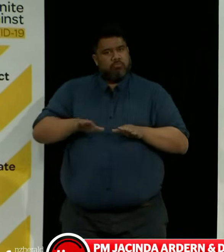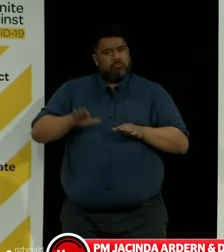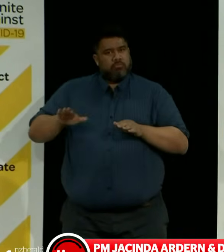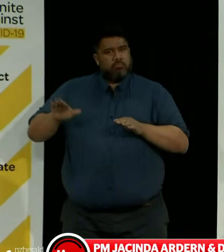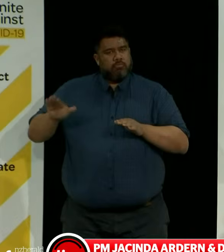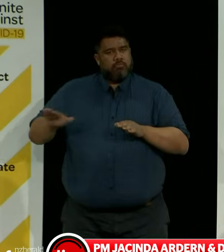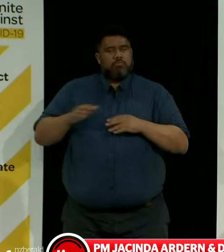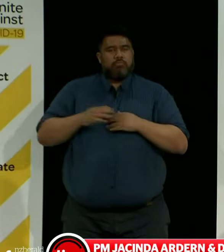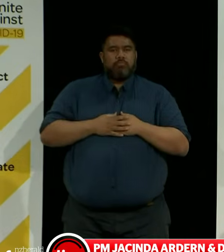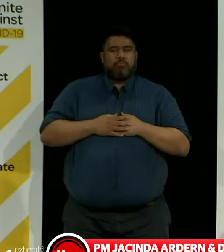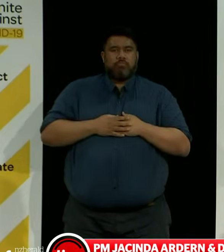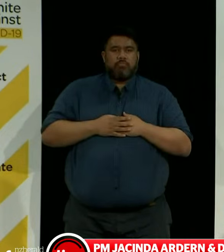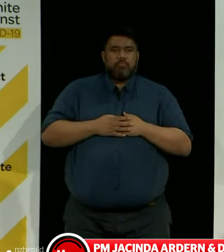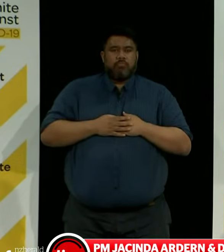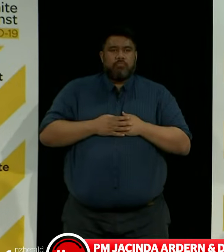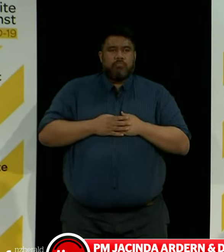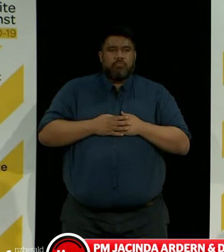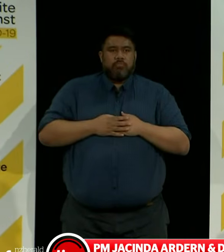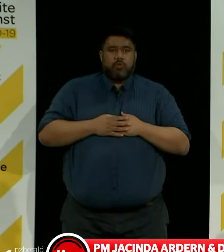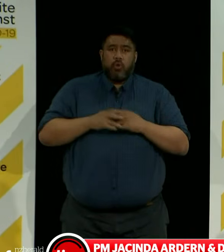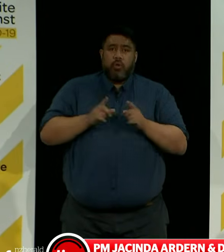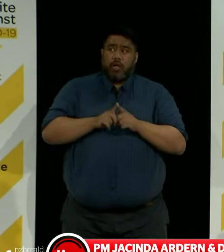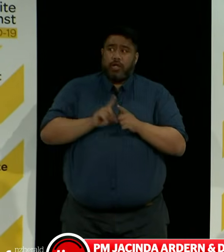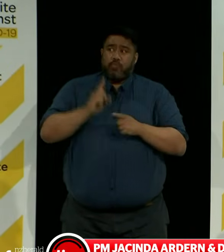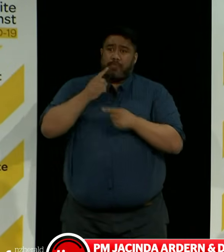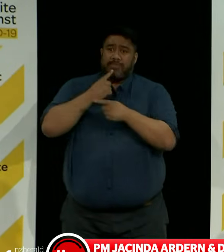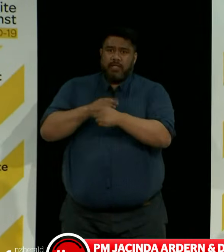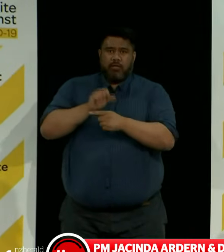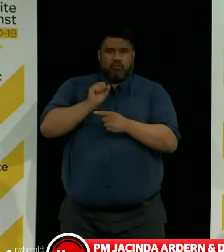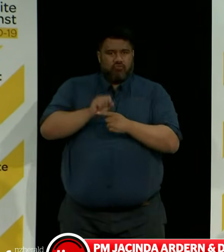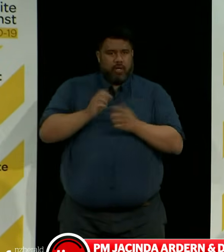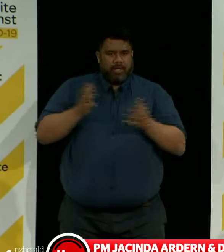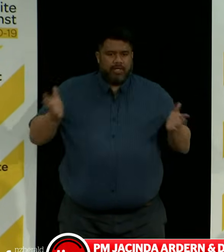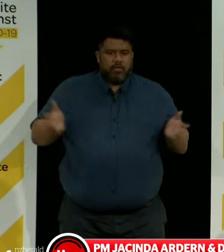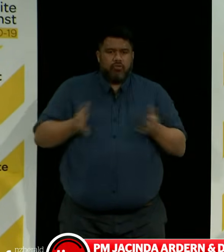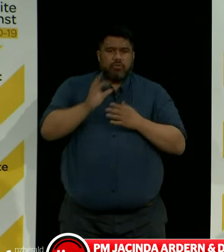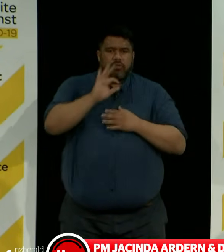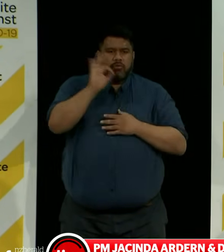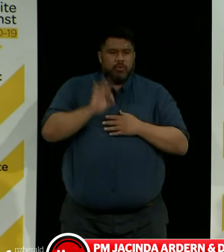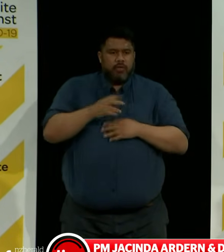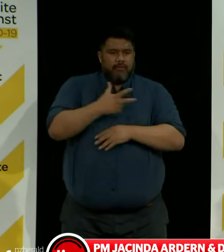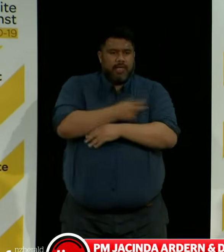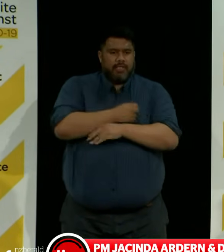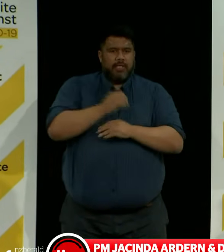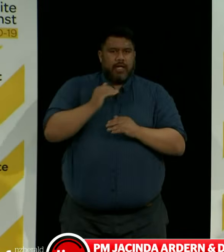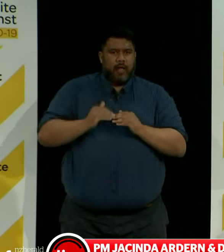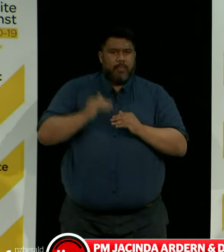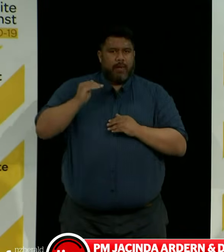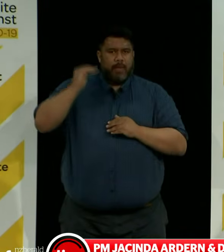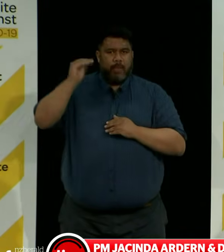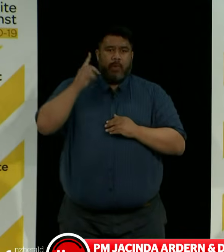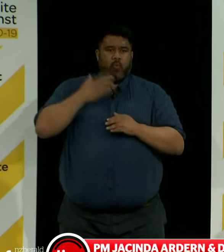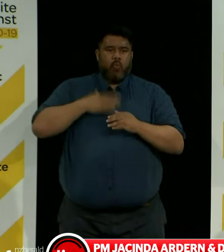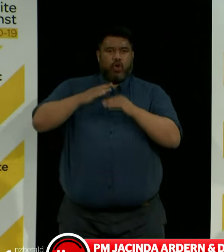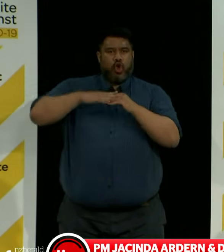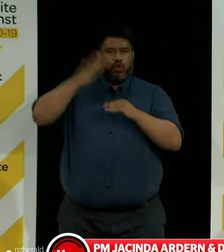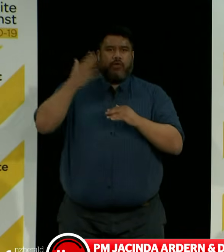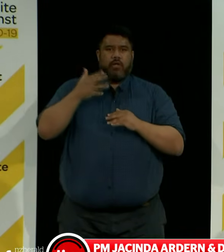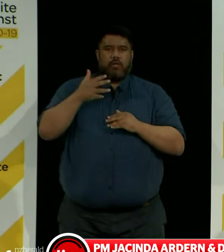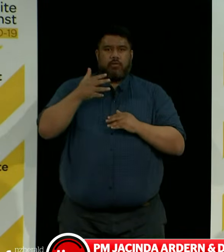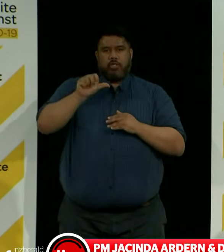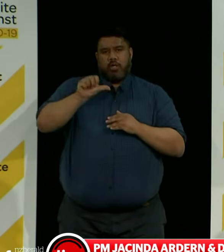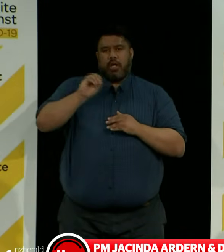said. So it's great to see that vaccination rate still climbing up. We want to obviously see it over 90%.